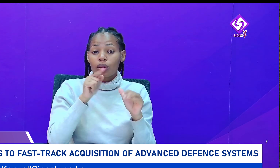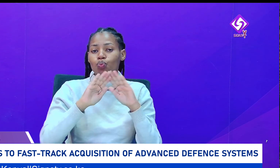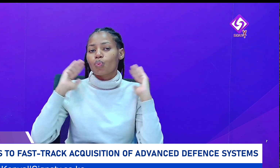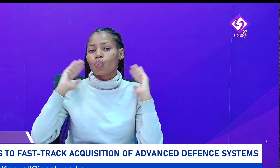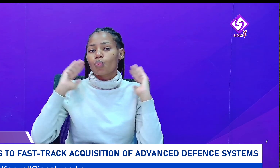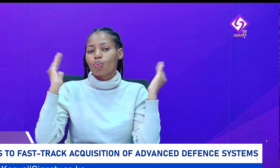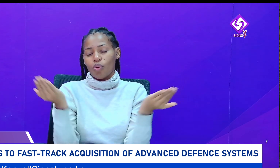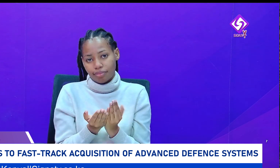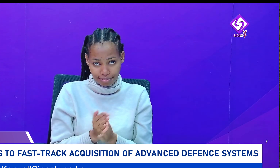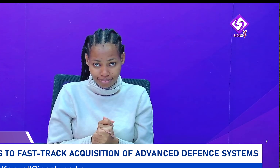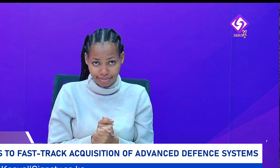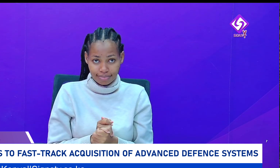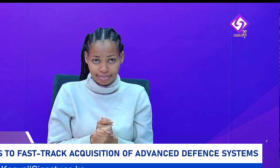of global warfare.